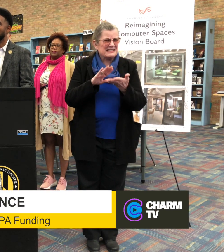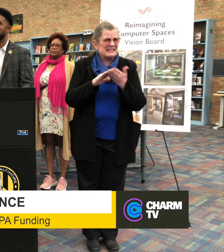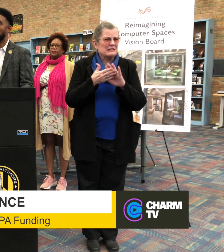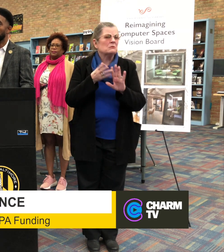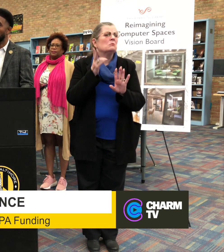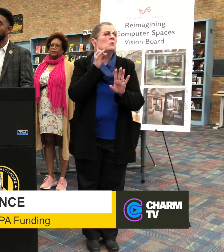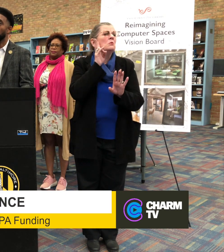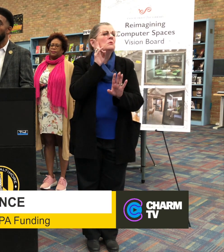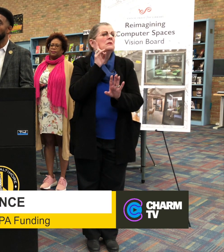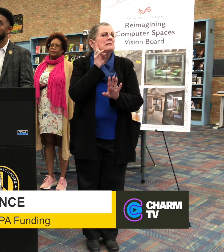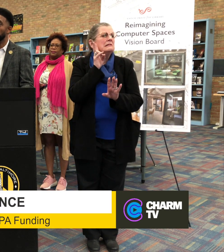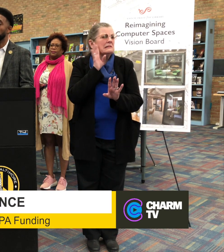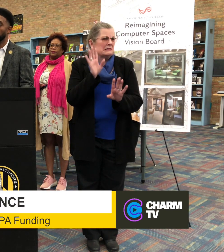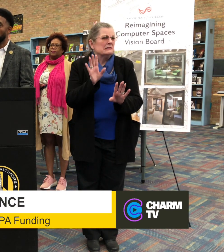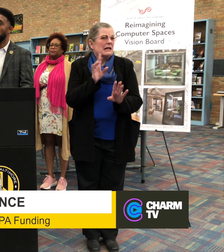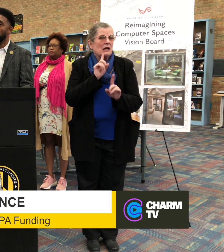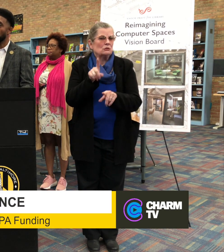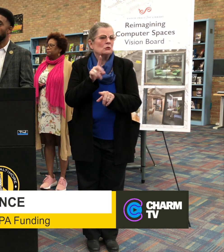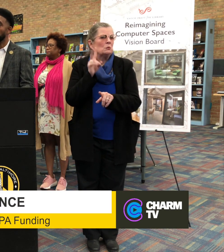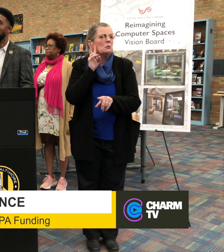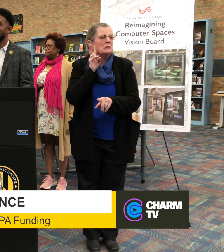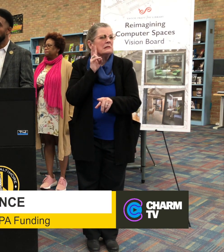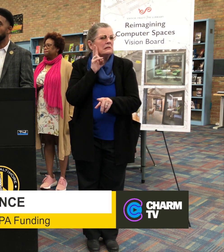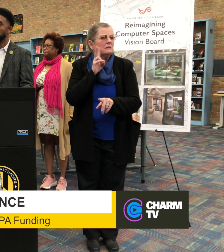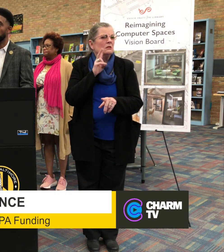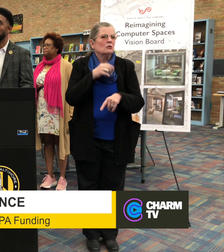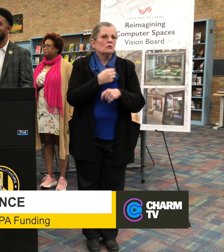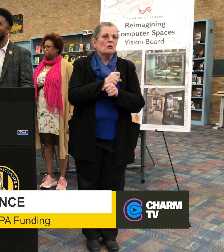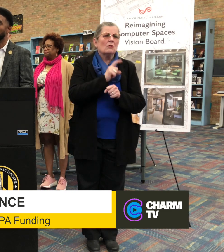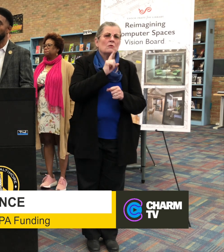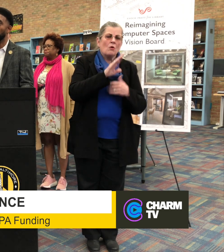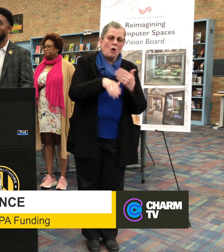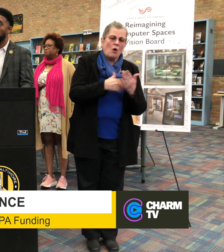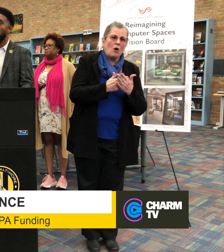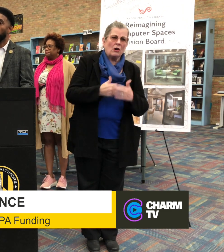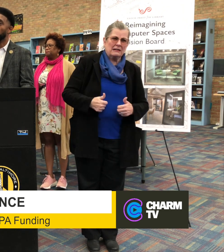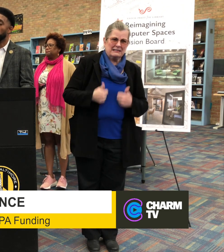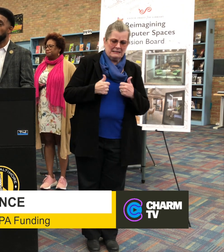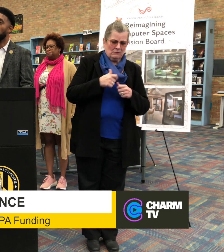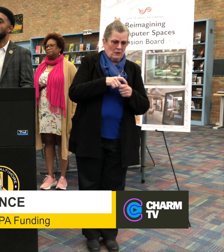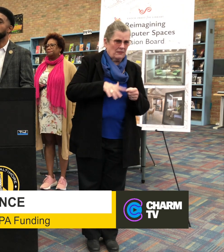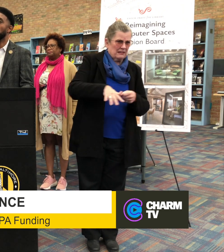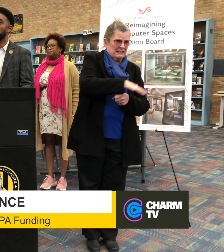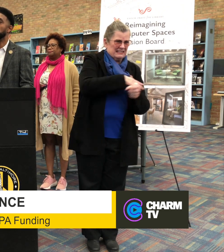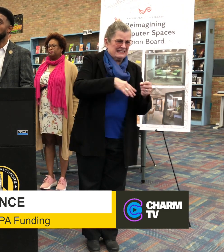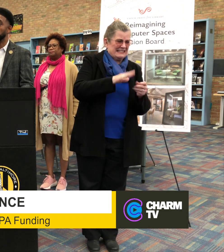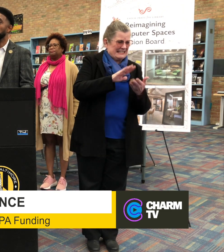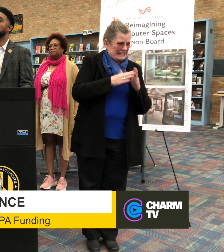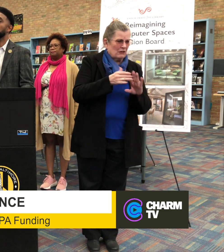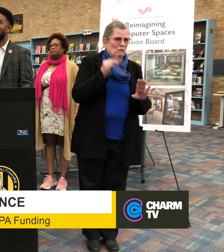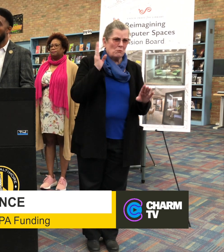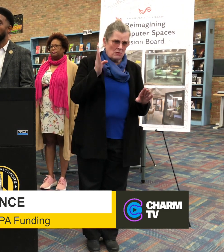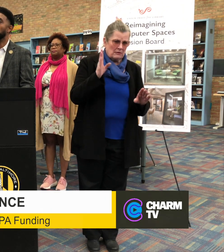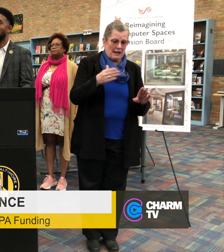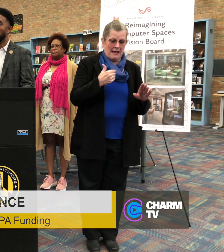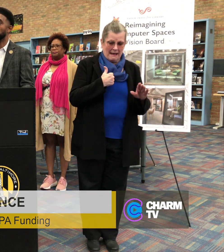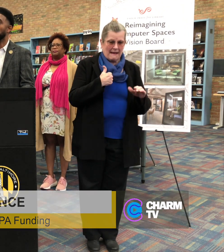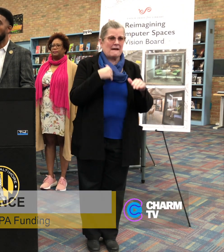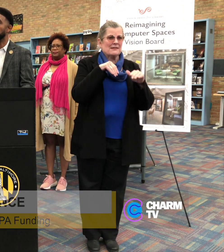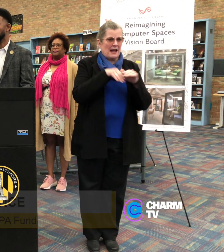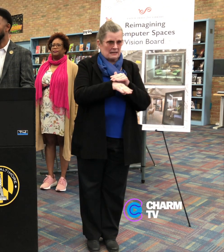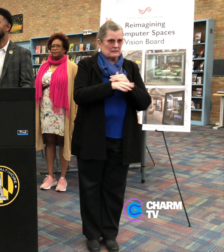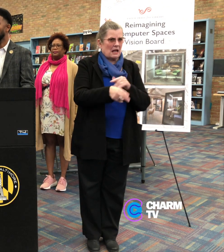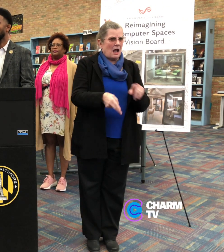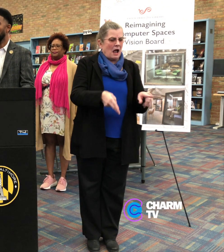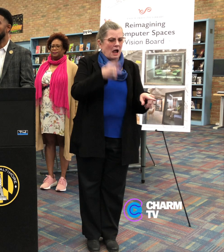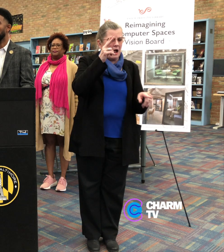that looks like. But the goal is to make sure that everyone in the city of Baltimore ultimately has access to high quality,